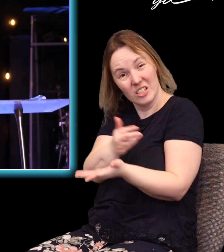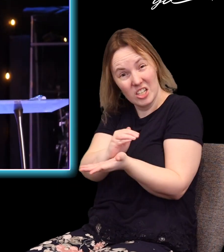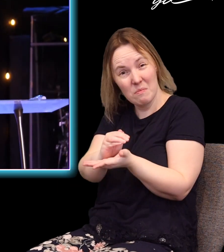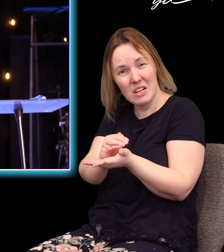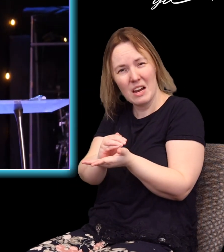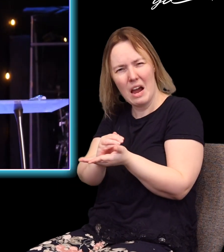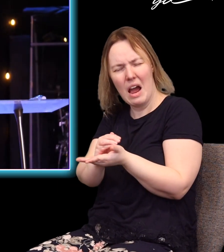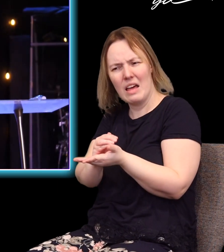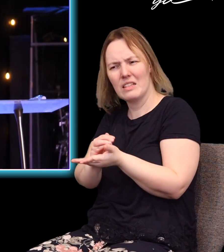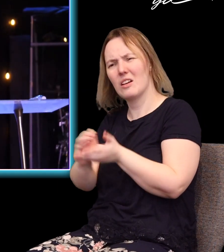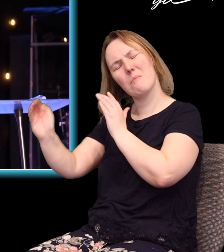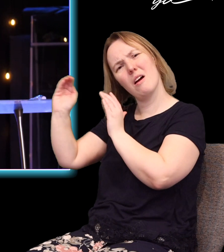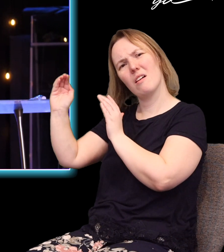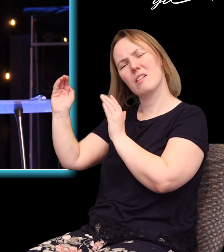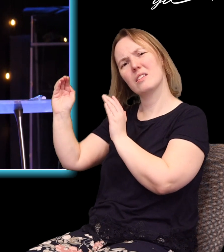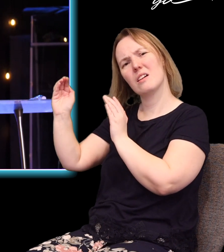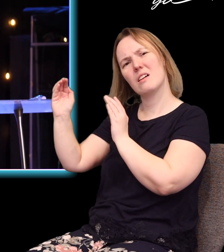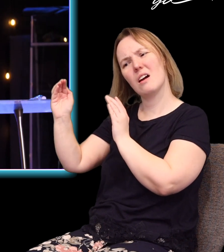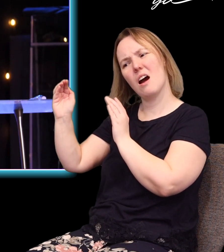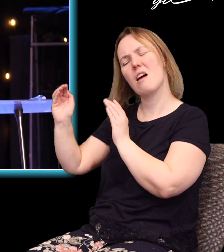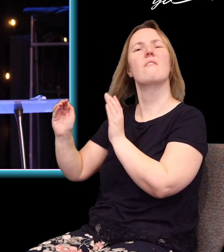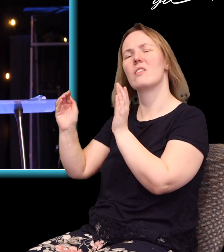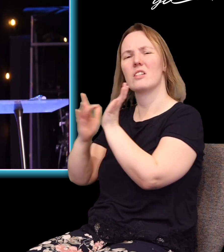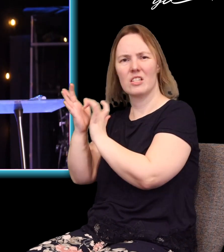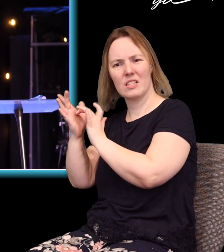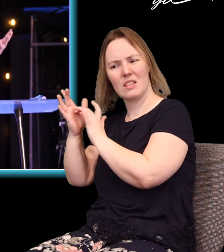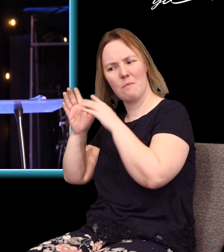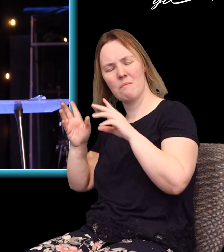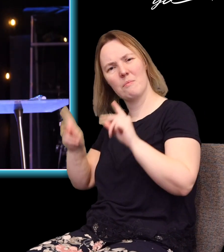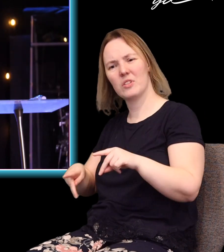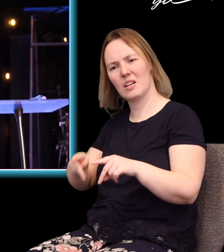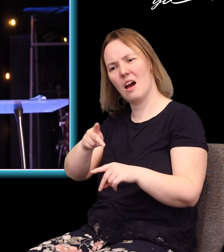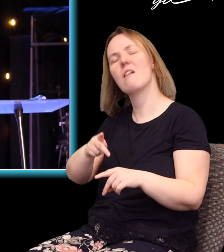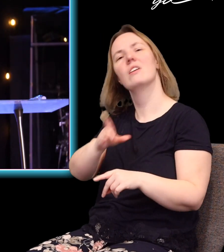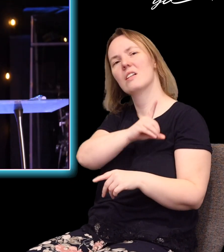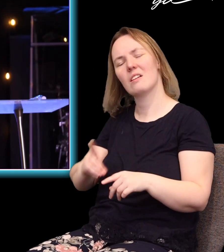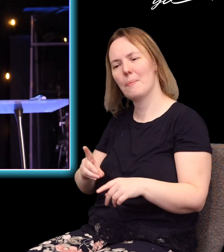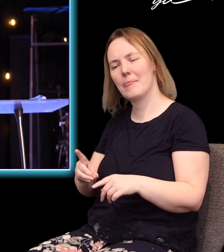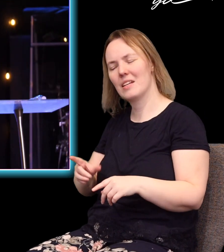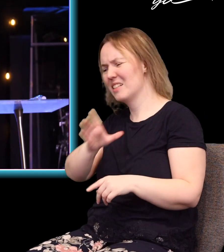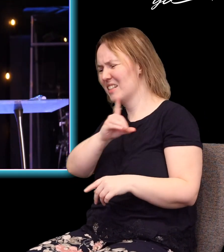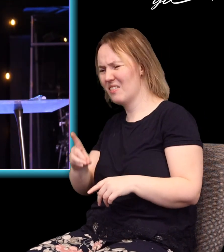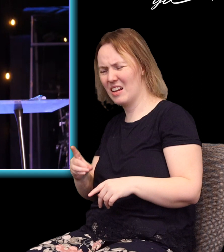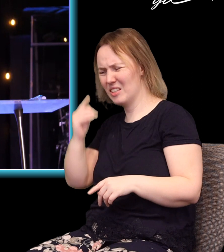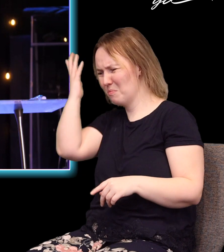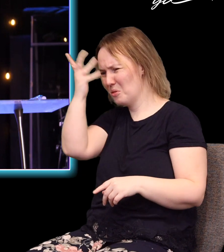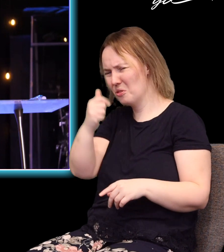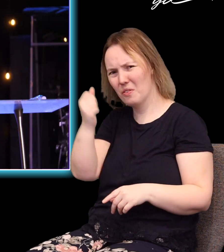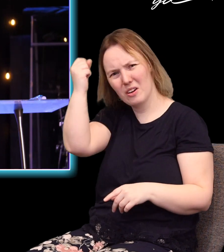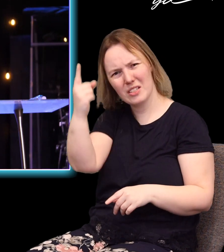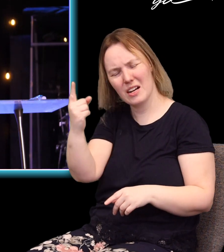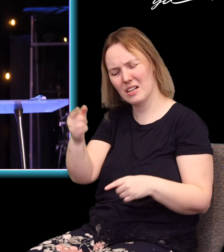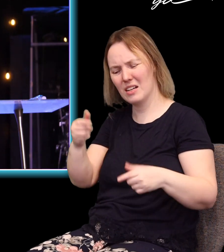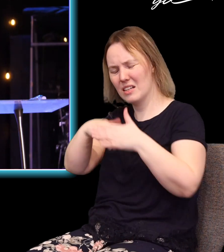much in the person of David. And then David, of course, kind of models the heart of God. David just had this beautiful insight